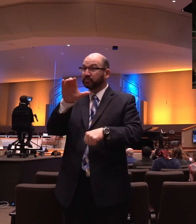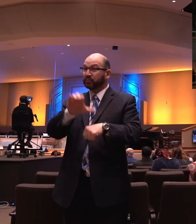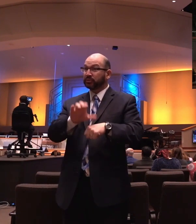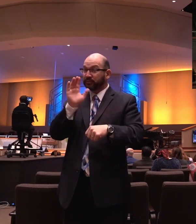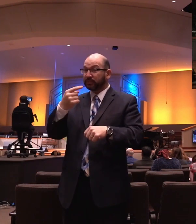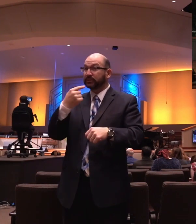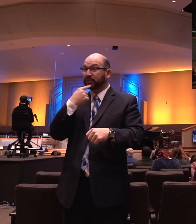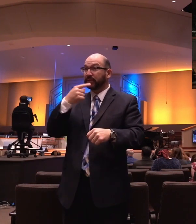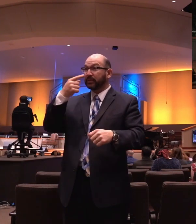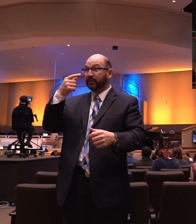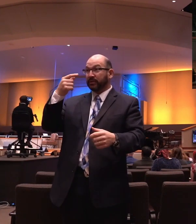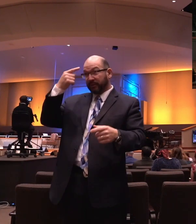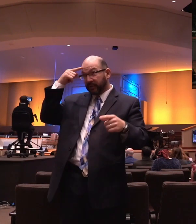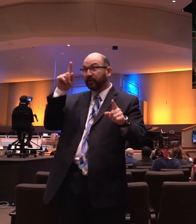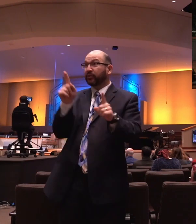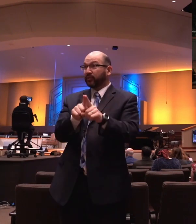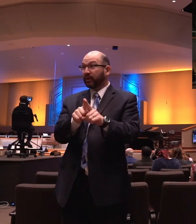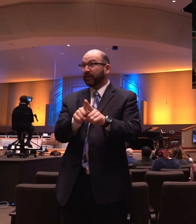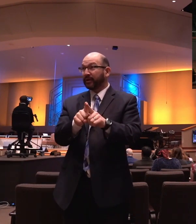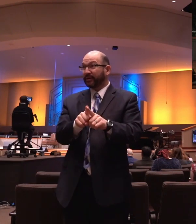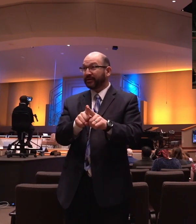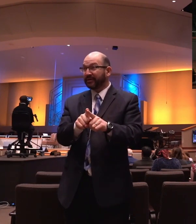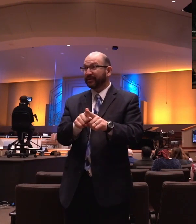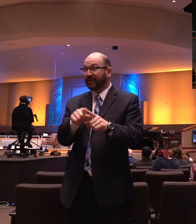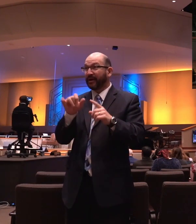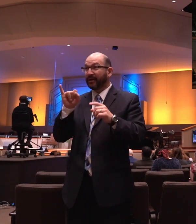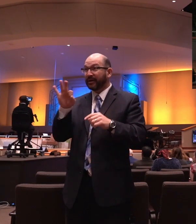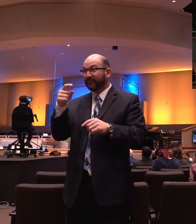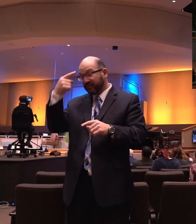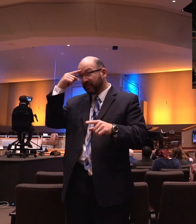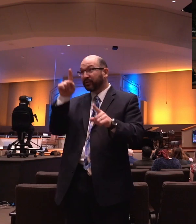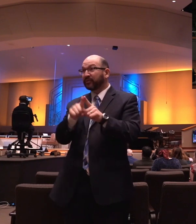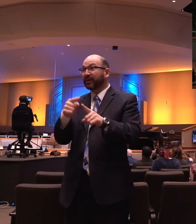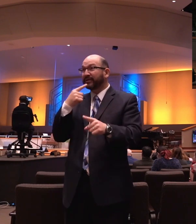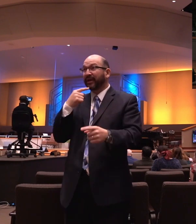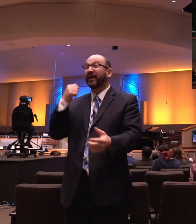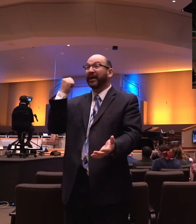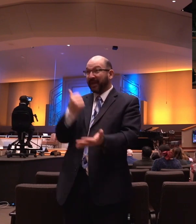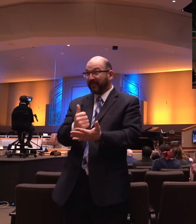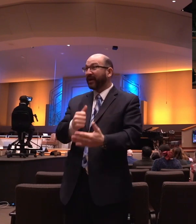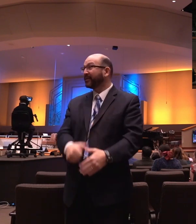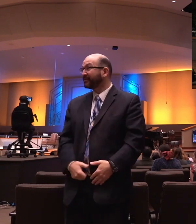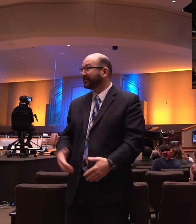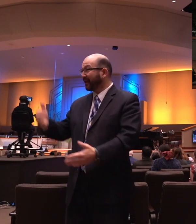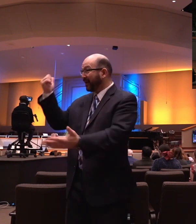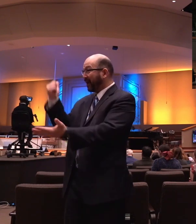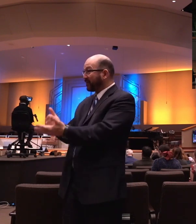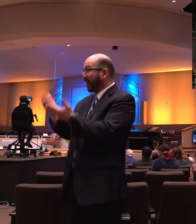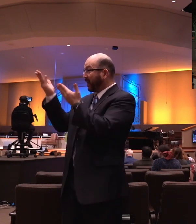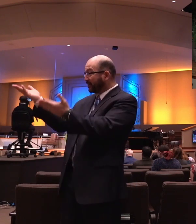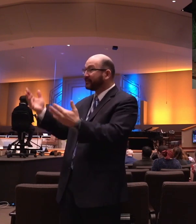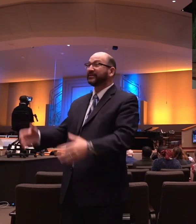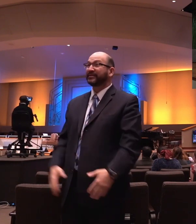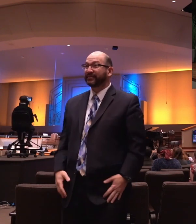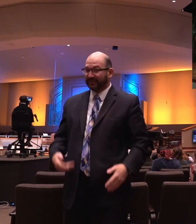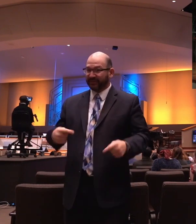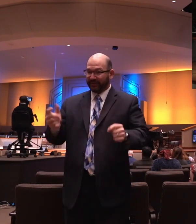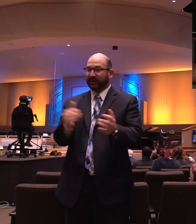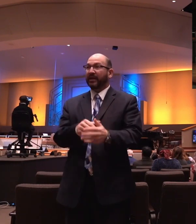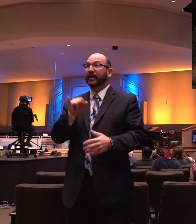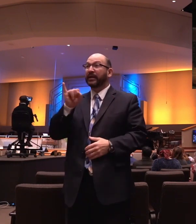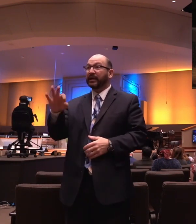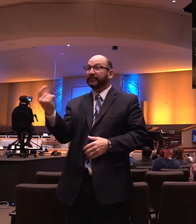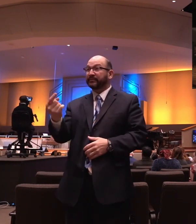noticed is the more amens I get, the shorter my sermons are. All right? So let me try that again. If